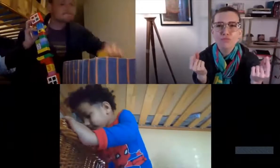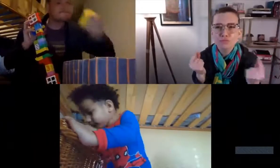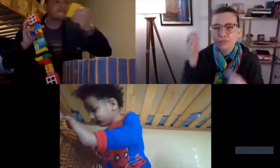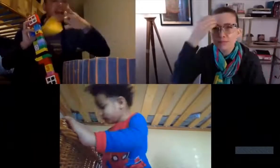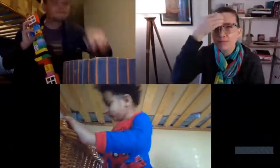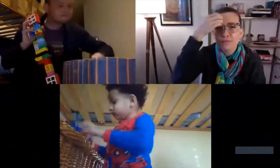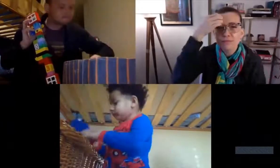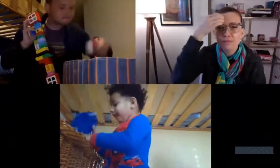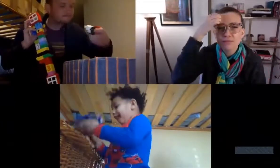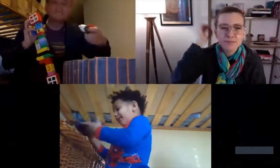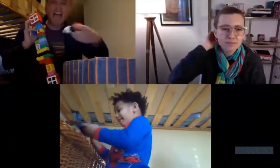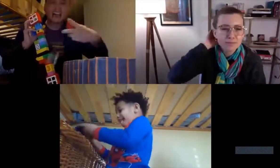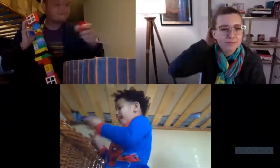What are you gonna do? What are you gonna play with?